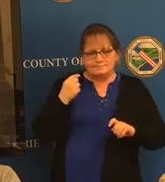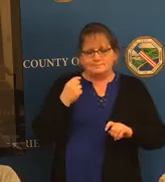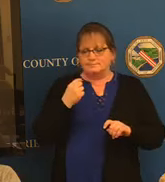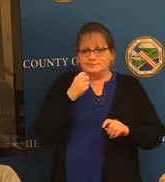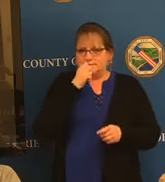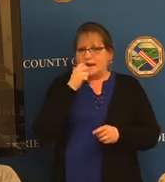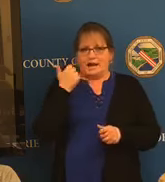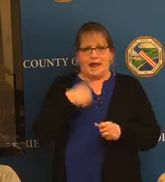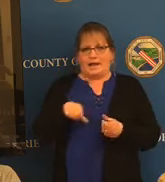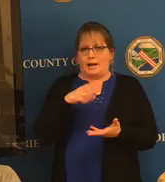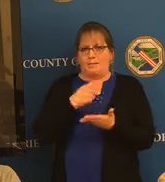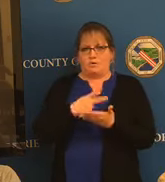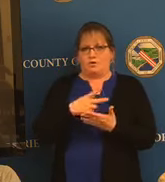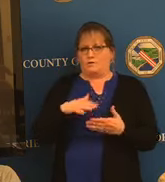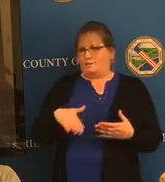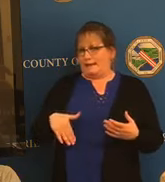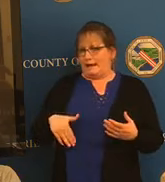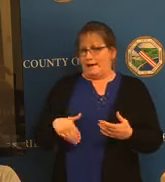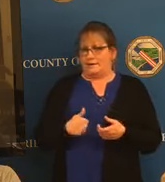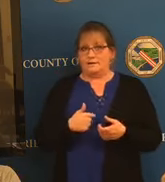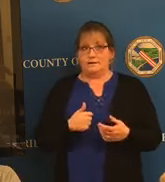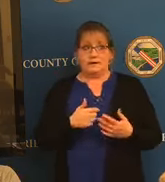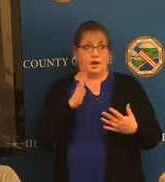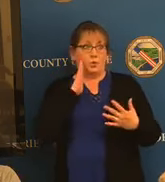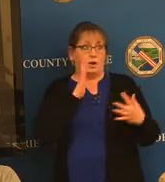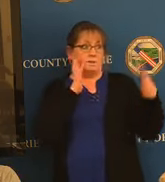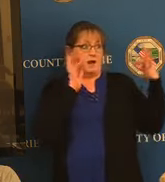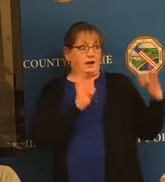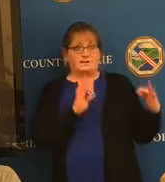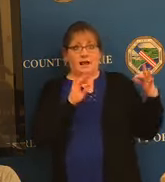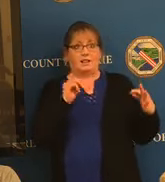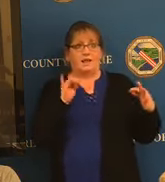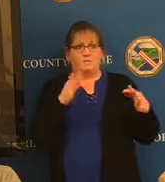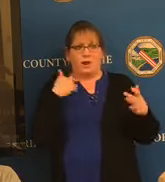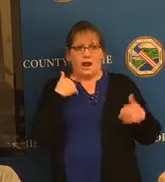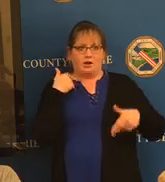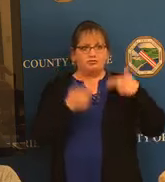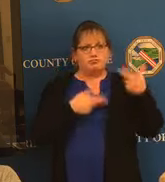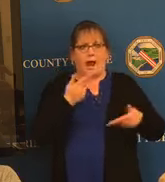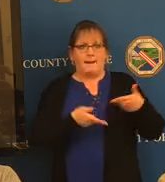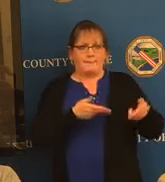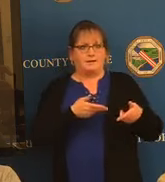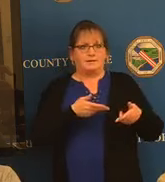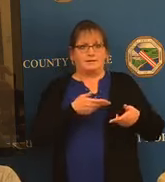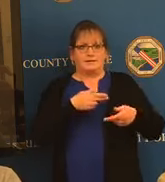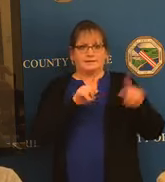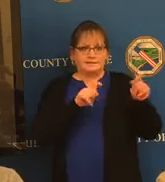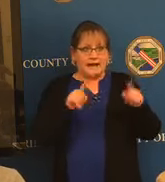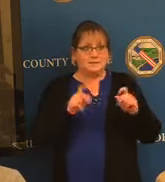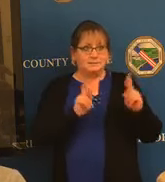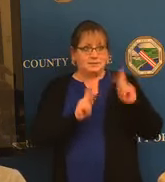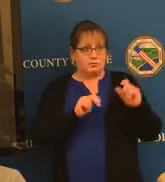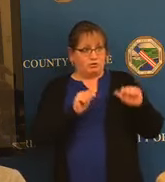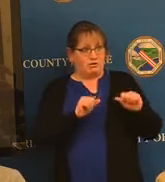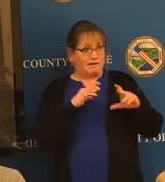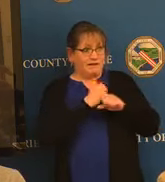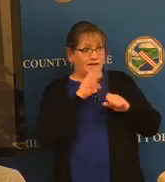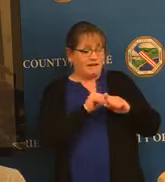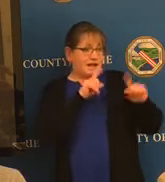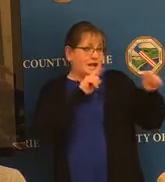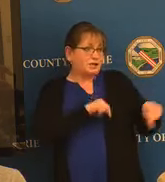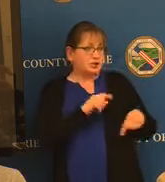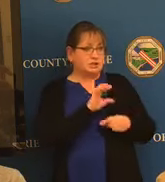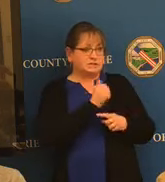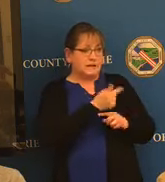any approved yet. I mean, that would be ideal to have some type of rapid antibody tests, again, so people could get the answer within 10